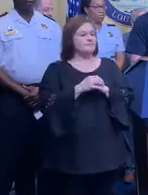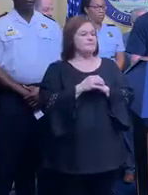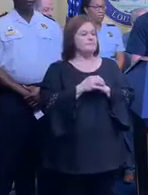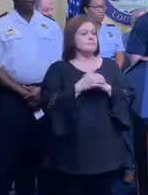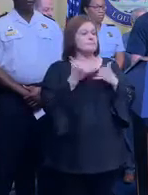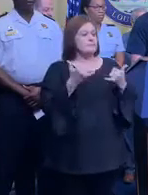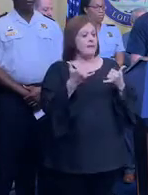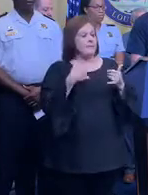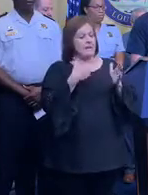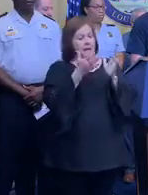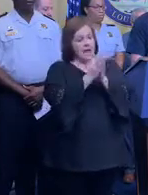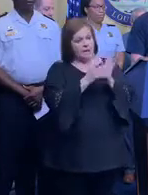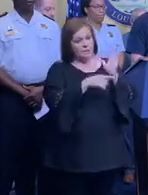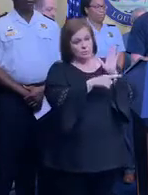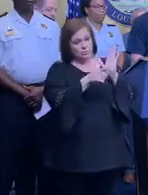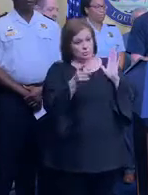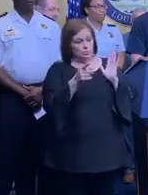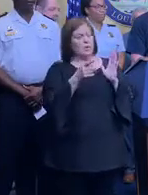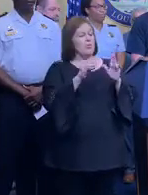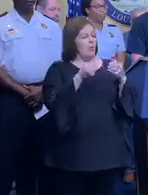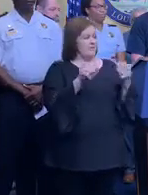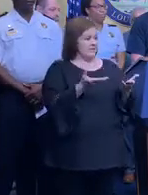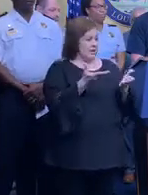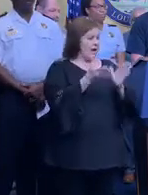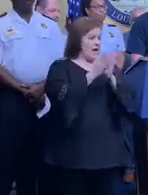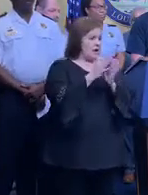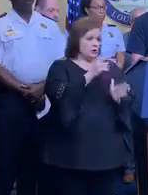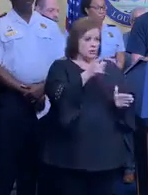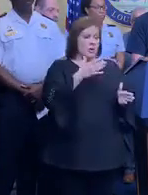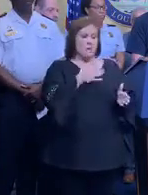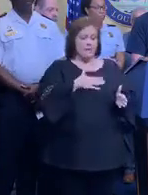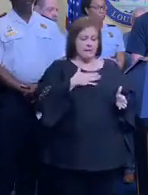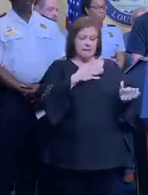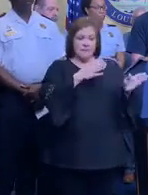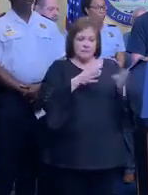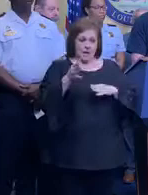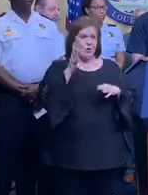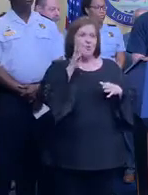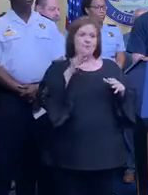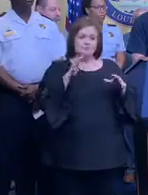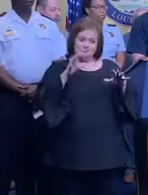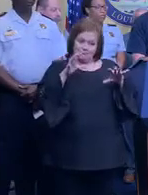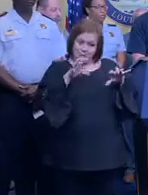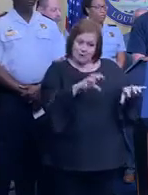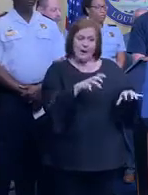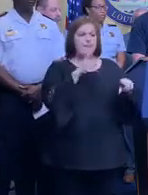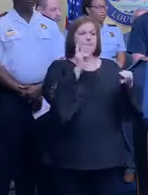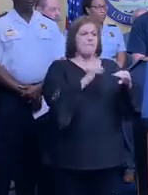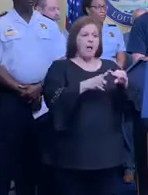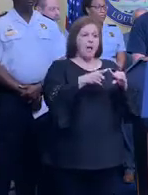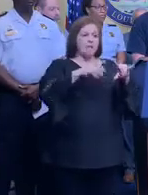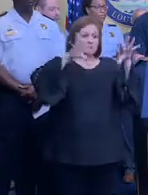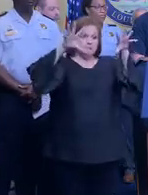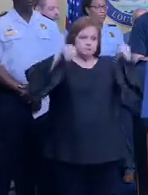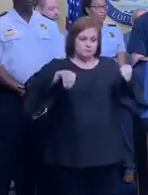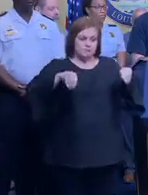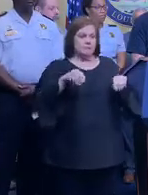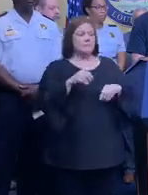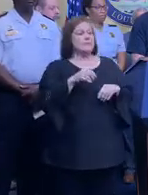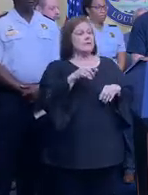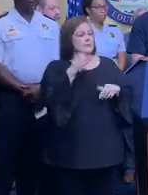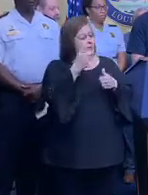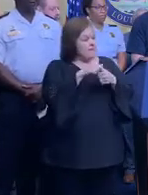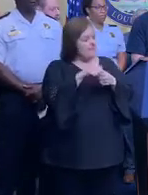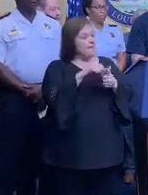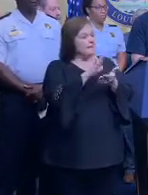I'm asking residents, the office is asking residents now to prepare for heavy rain and for potential power outages. As mentioned, clean